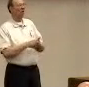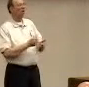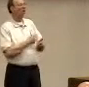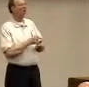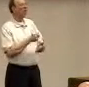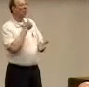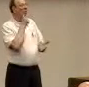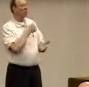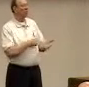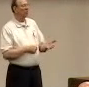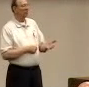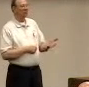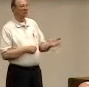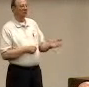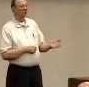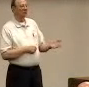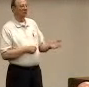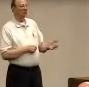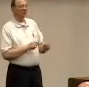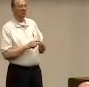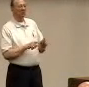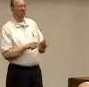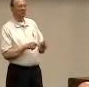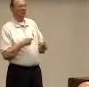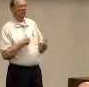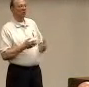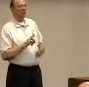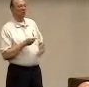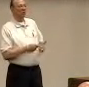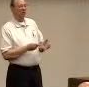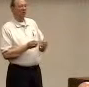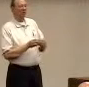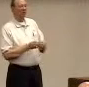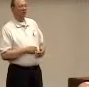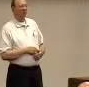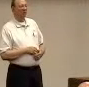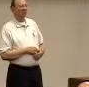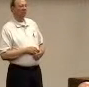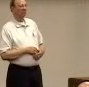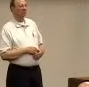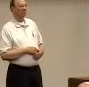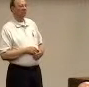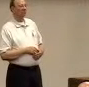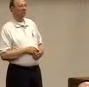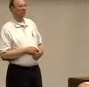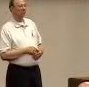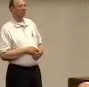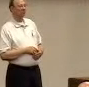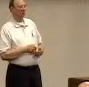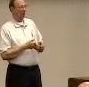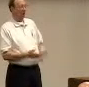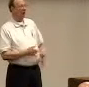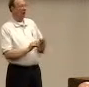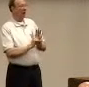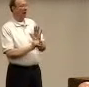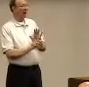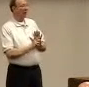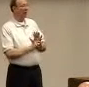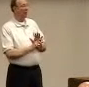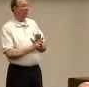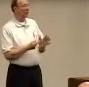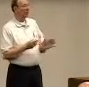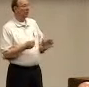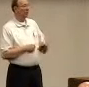So she wrote a letter. She said, I love you girls, but I don't want to do this anymore. Rocked her